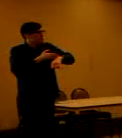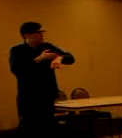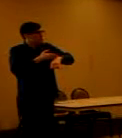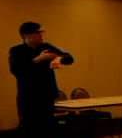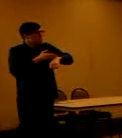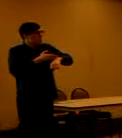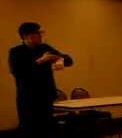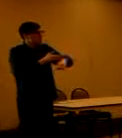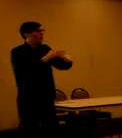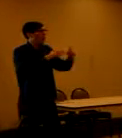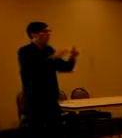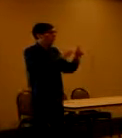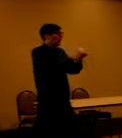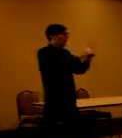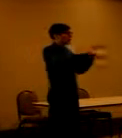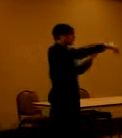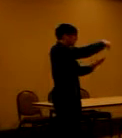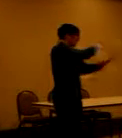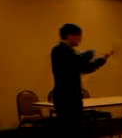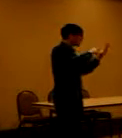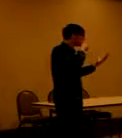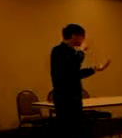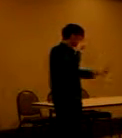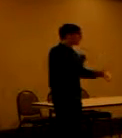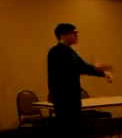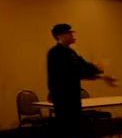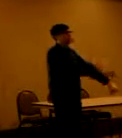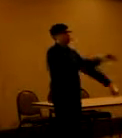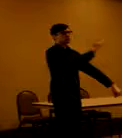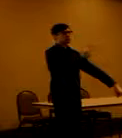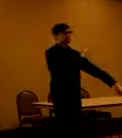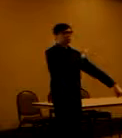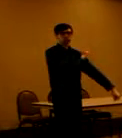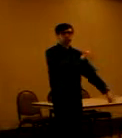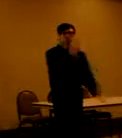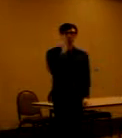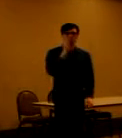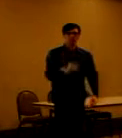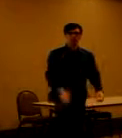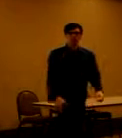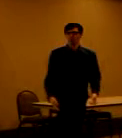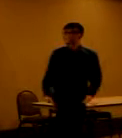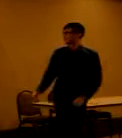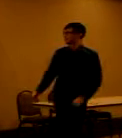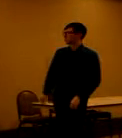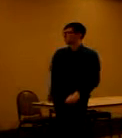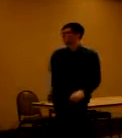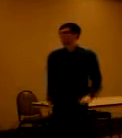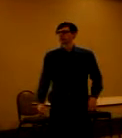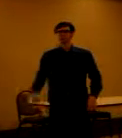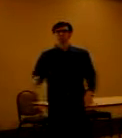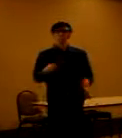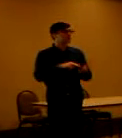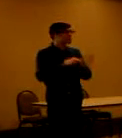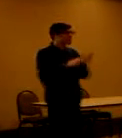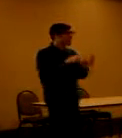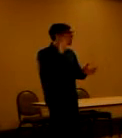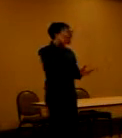who are hearing, you may only improve a little bit, but if you work with the deaf, then you'll be